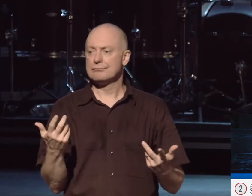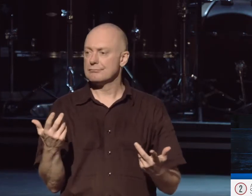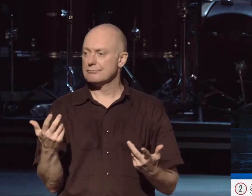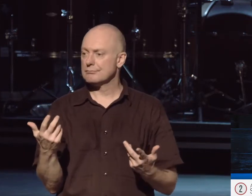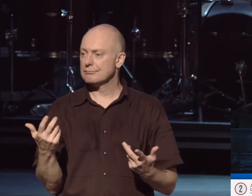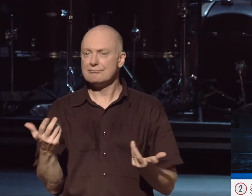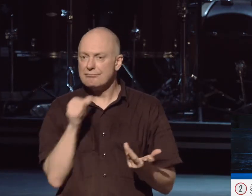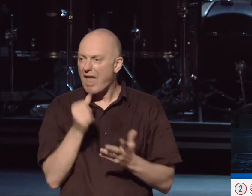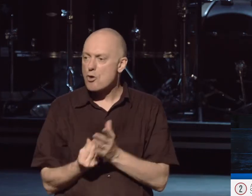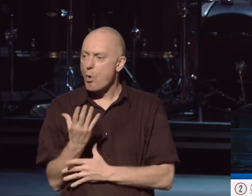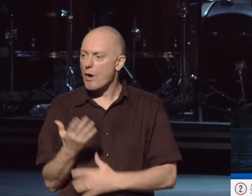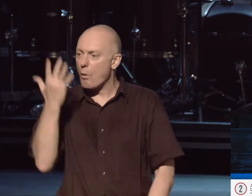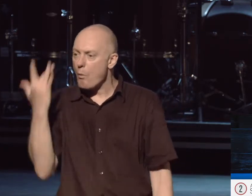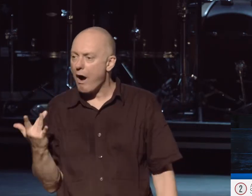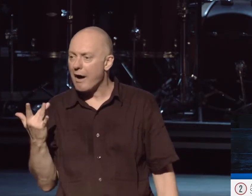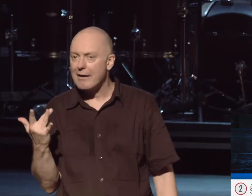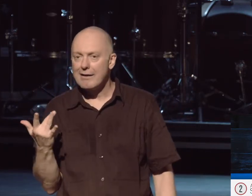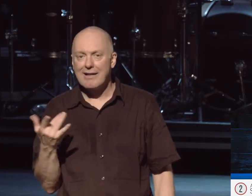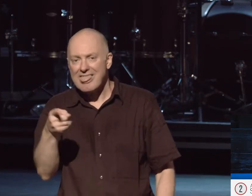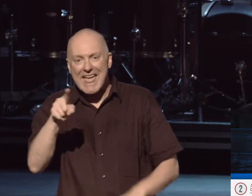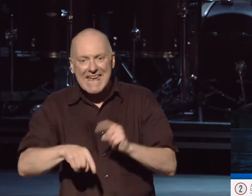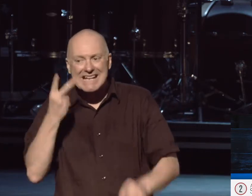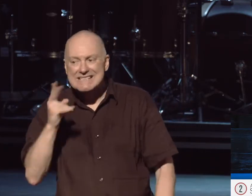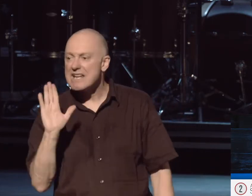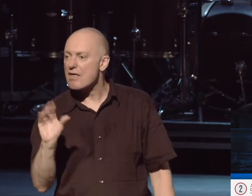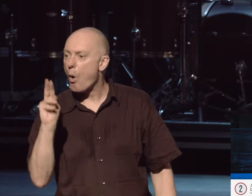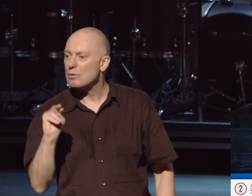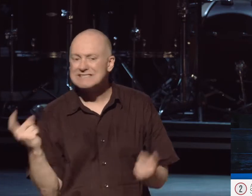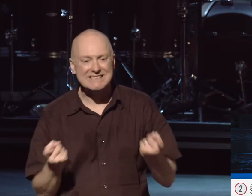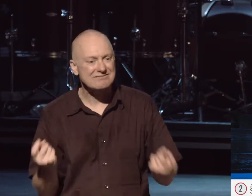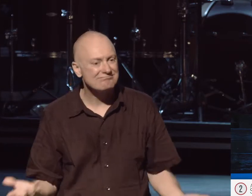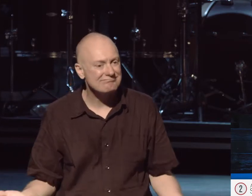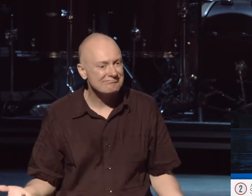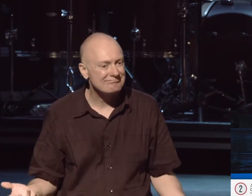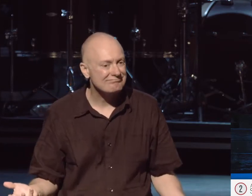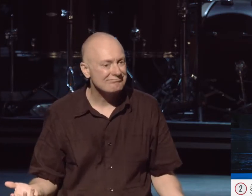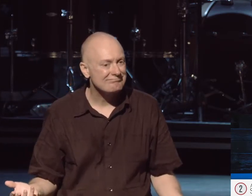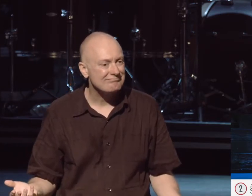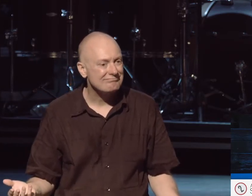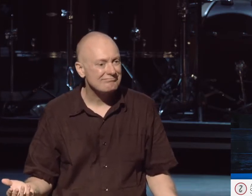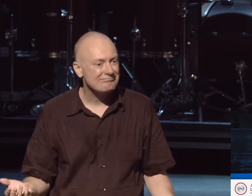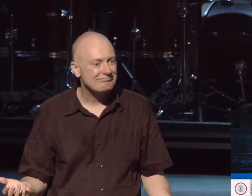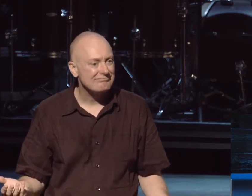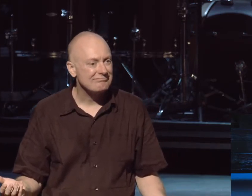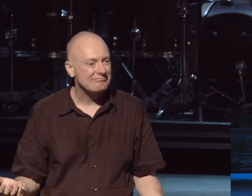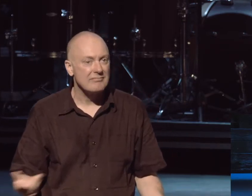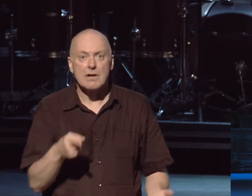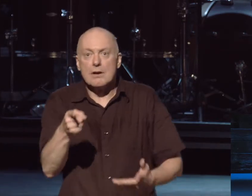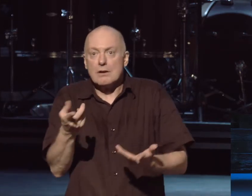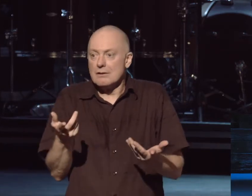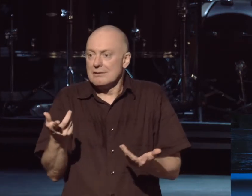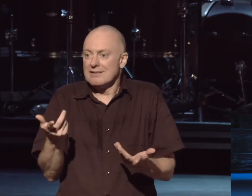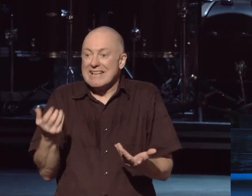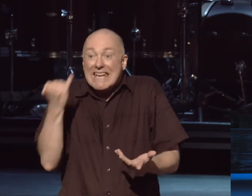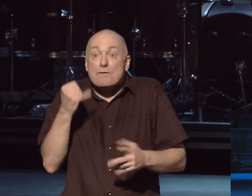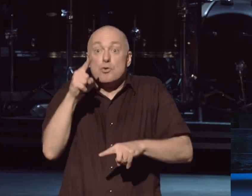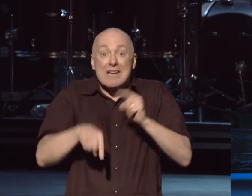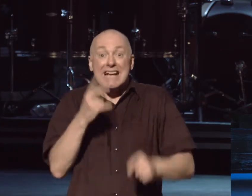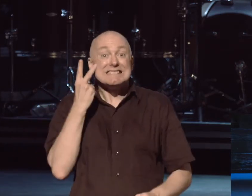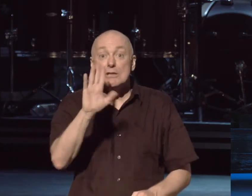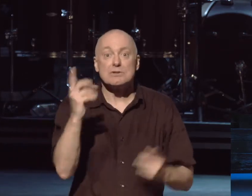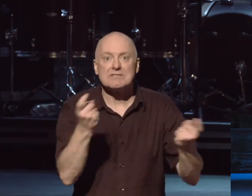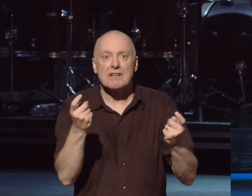stagnancy because they can't see their sin. If you can't see your sin, then you can't own your